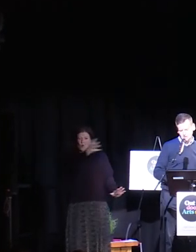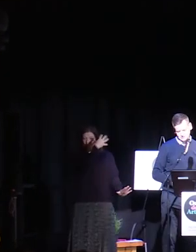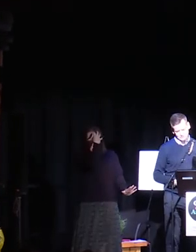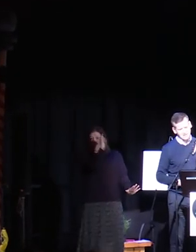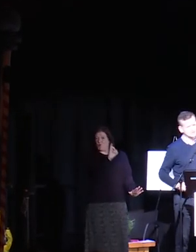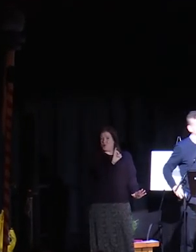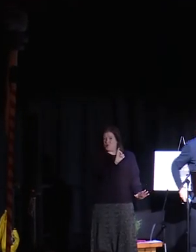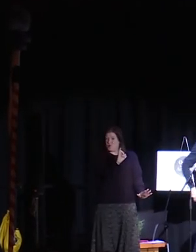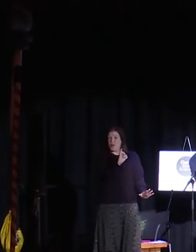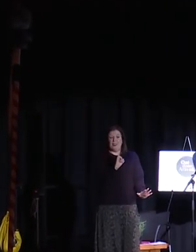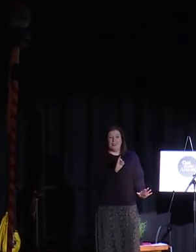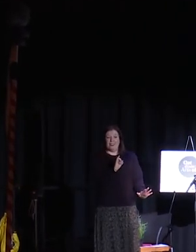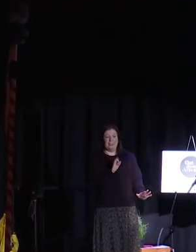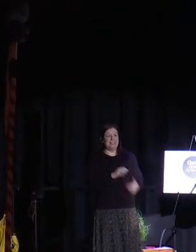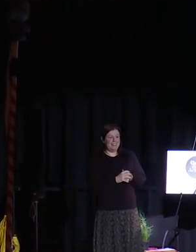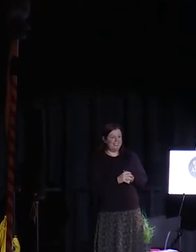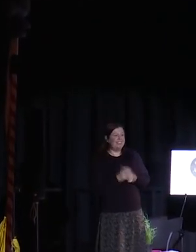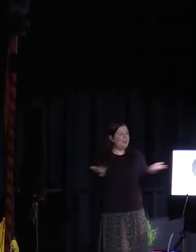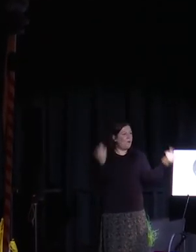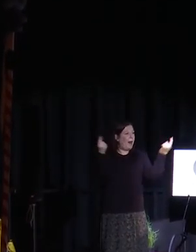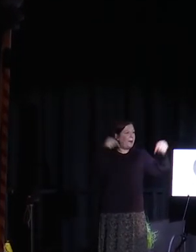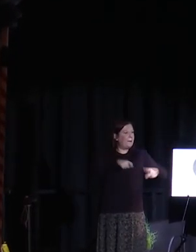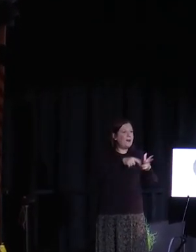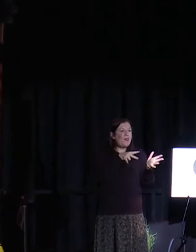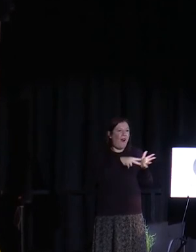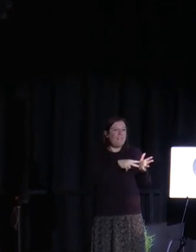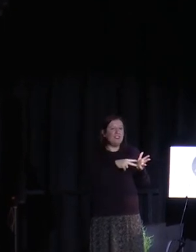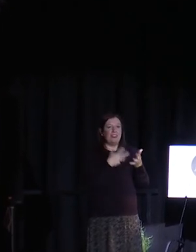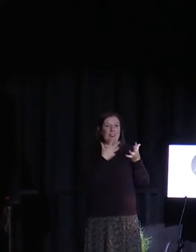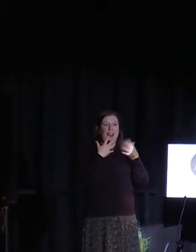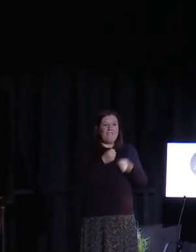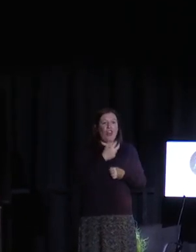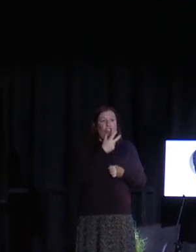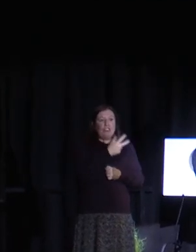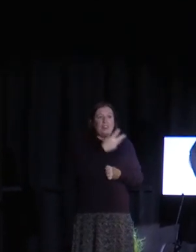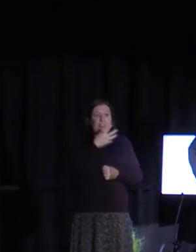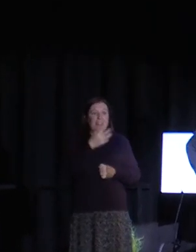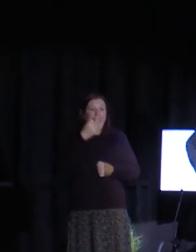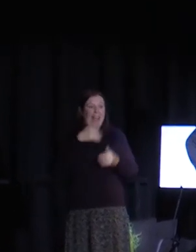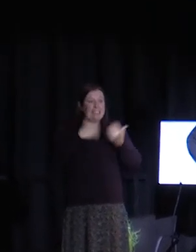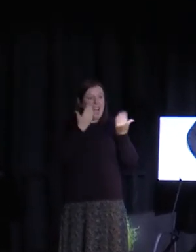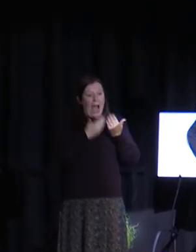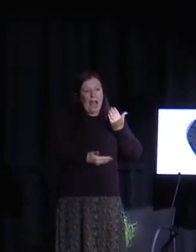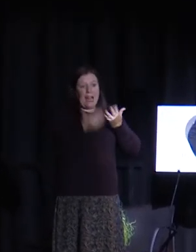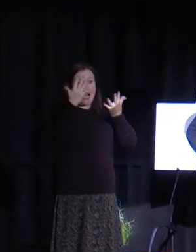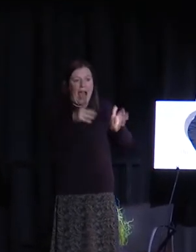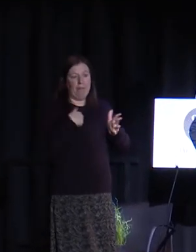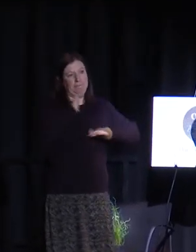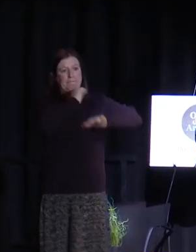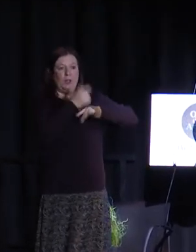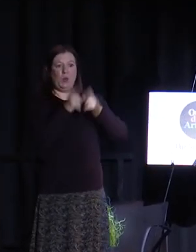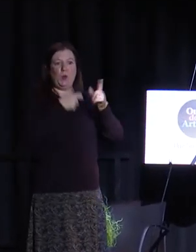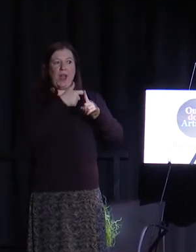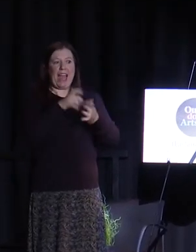So, welcome to Coventry. It's great to have you all here, where we have 398 days to go until we are the UK City of